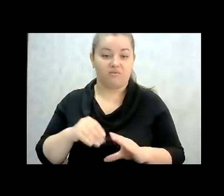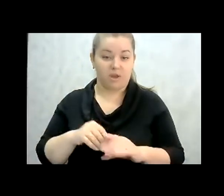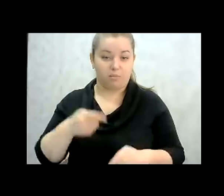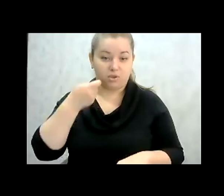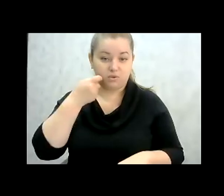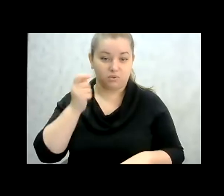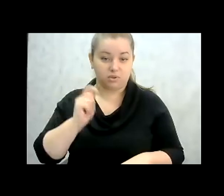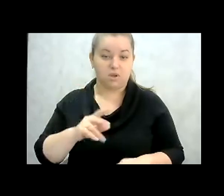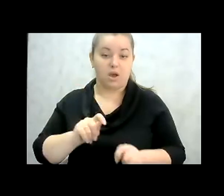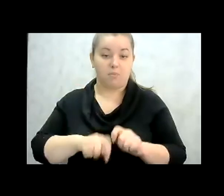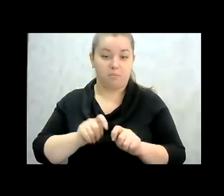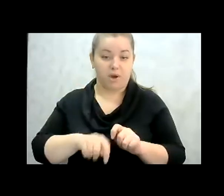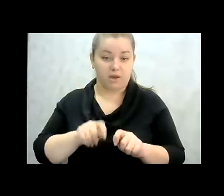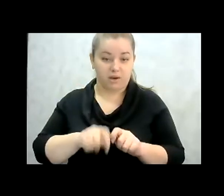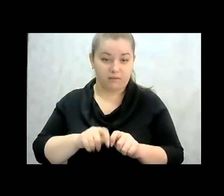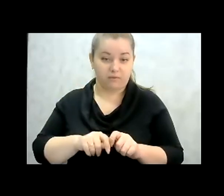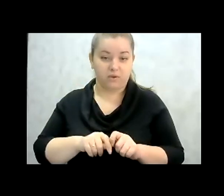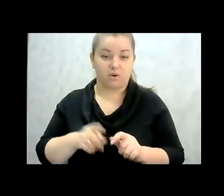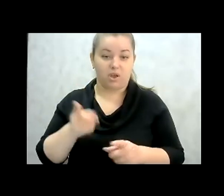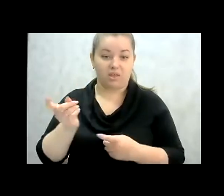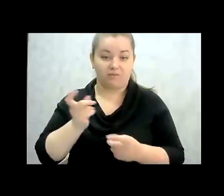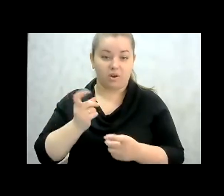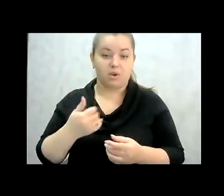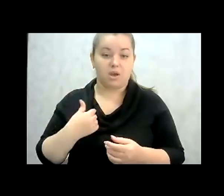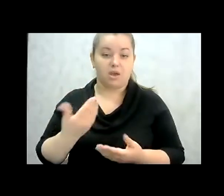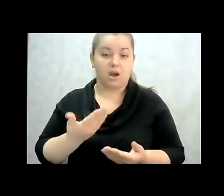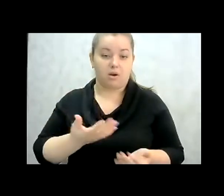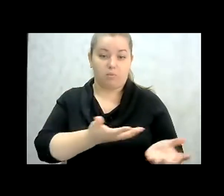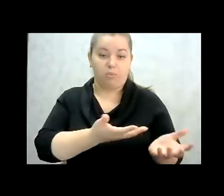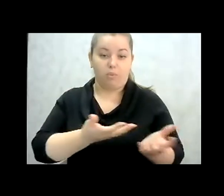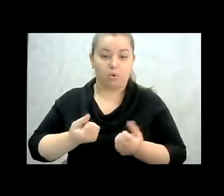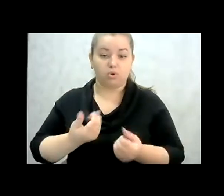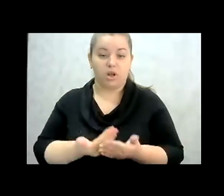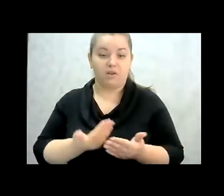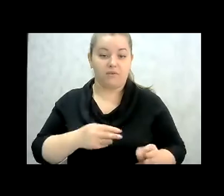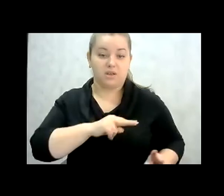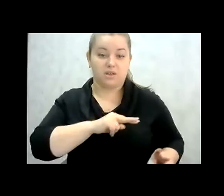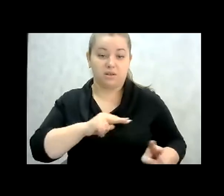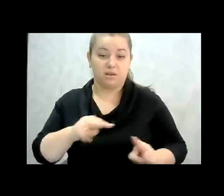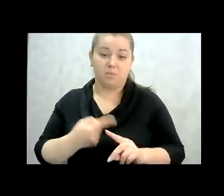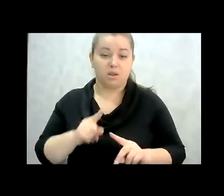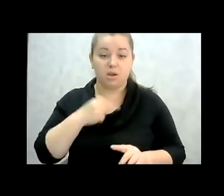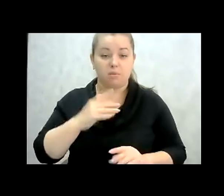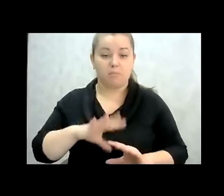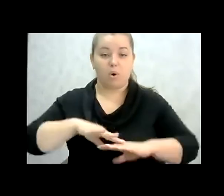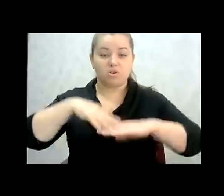vote. We checked on information received from our observers.